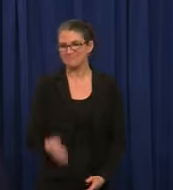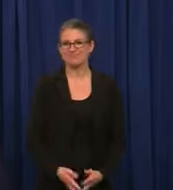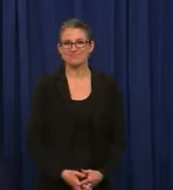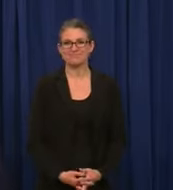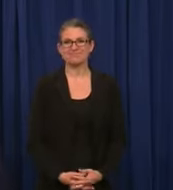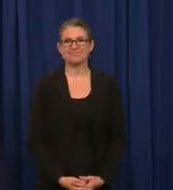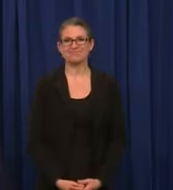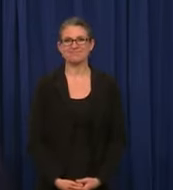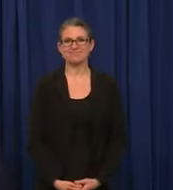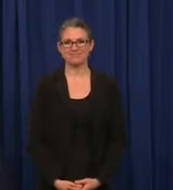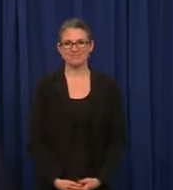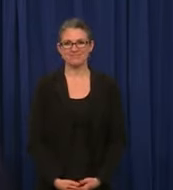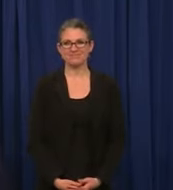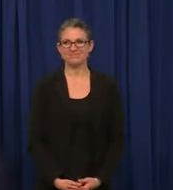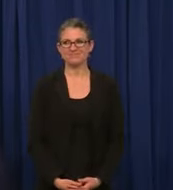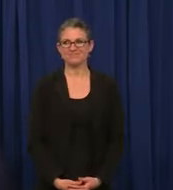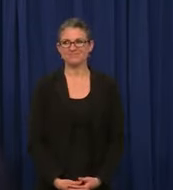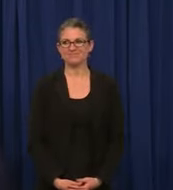Good morning.